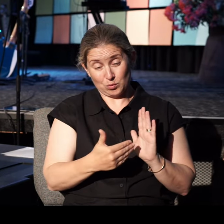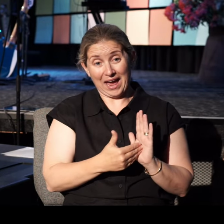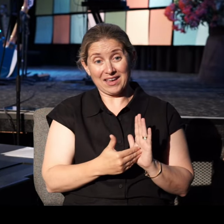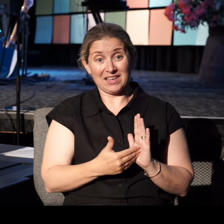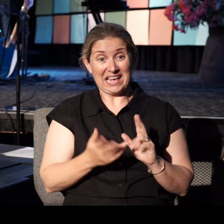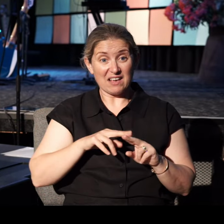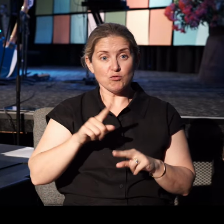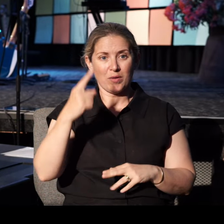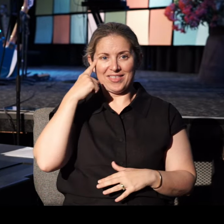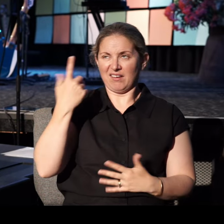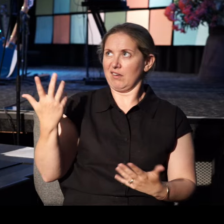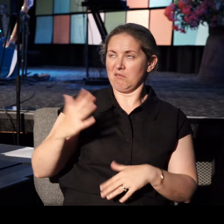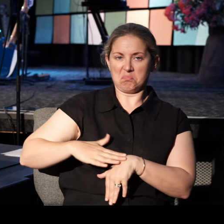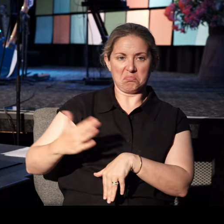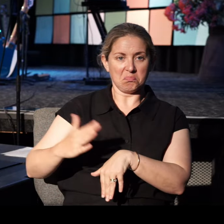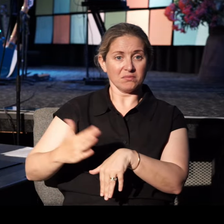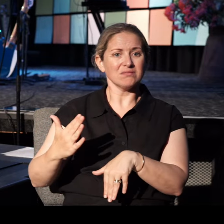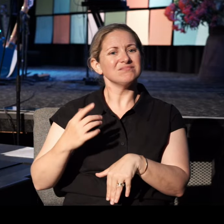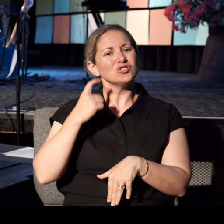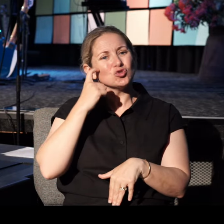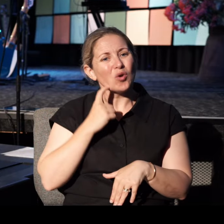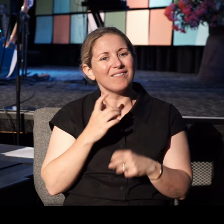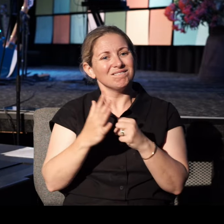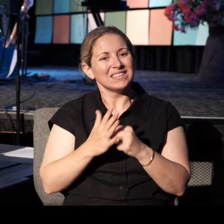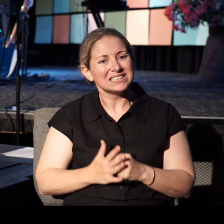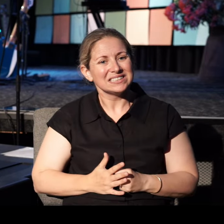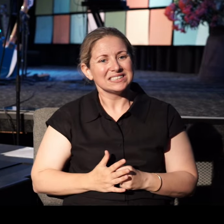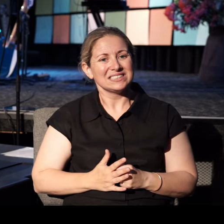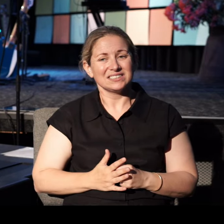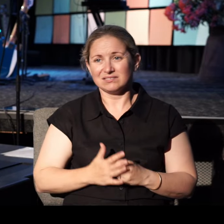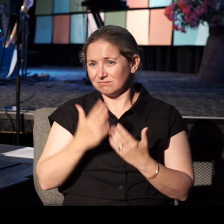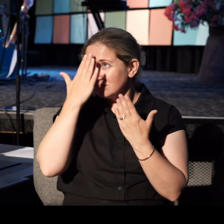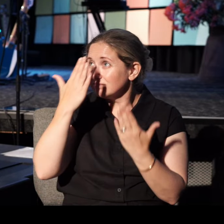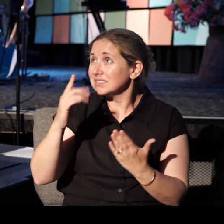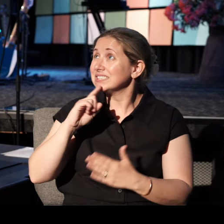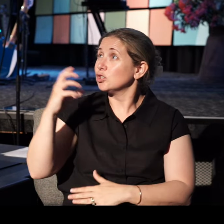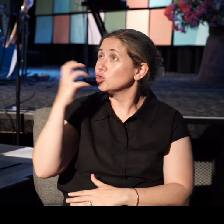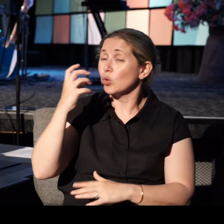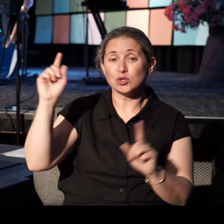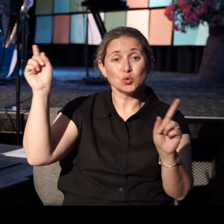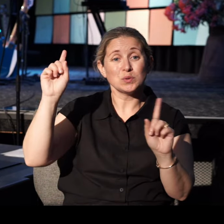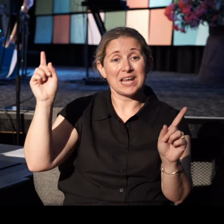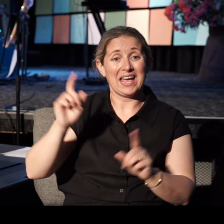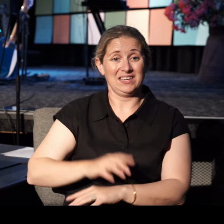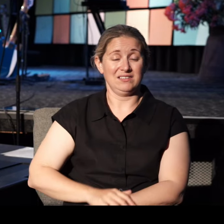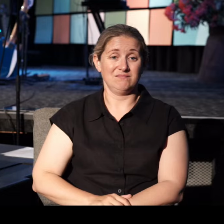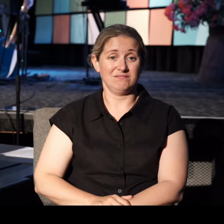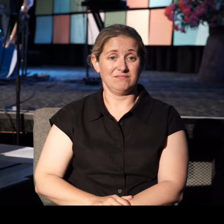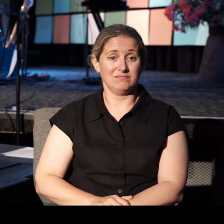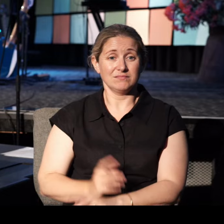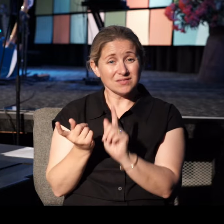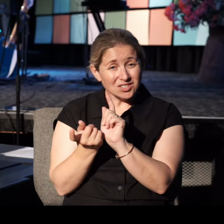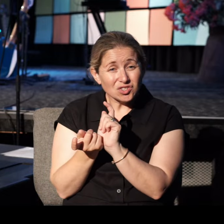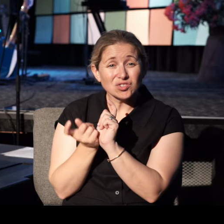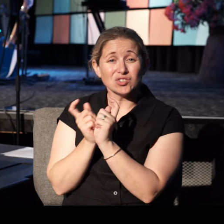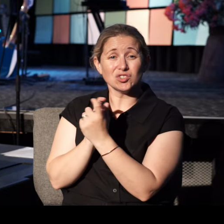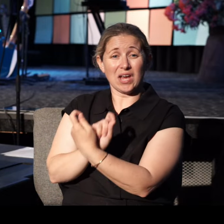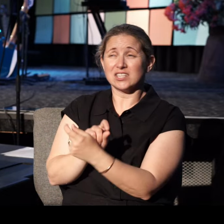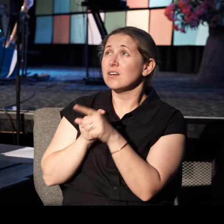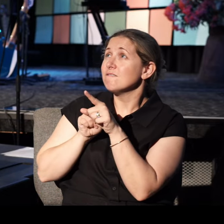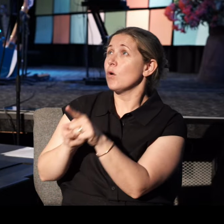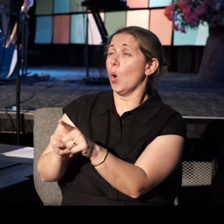deal with it. Bow your head today and repent and pray that He would fan into flames the work of the Spirit.